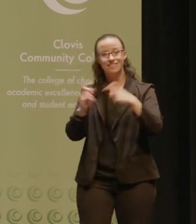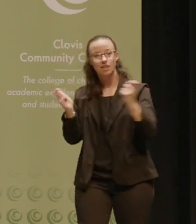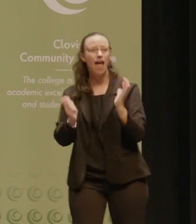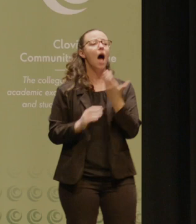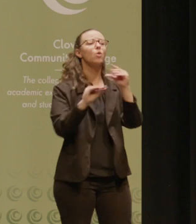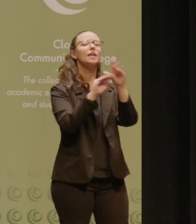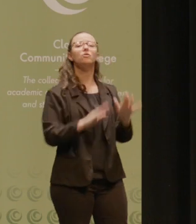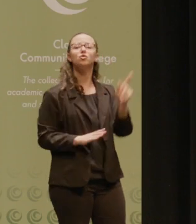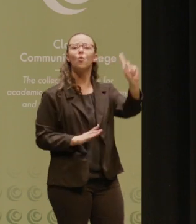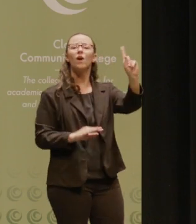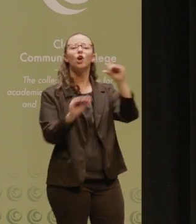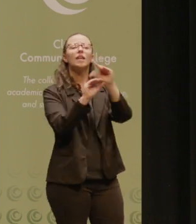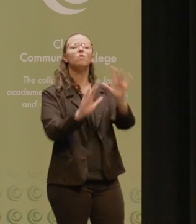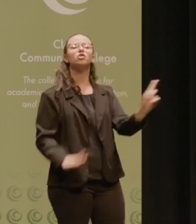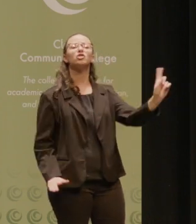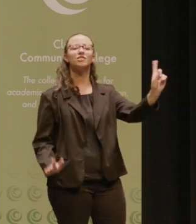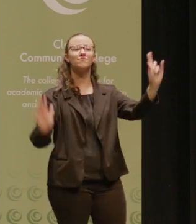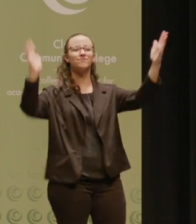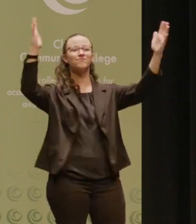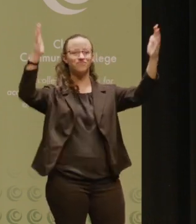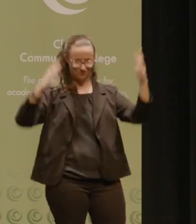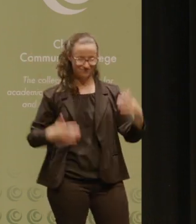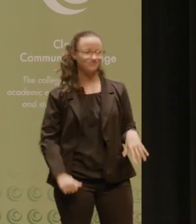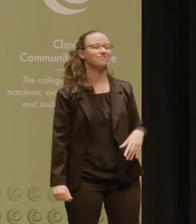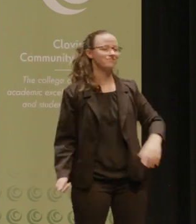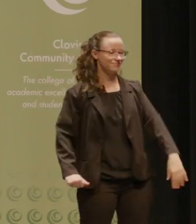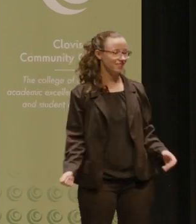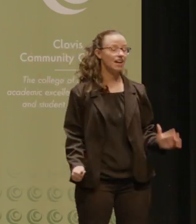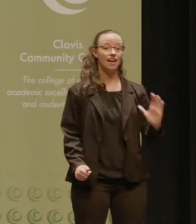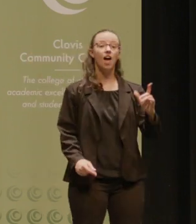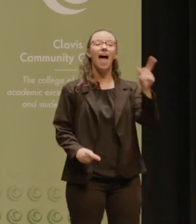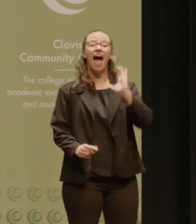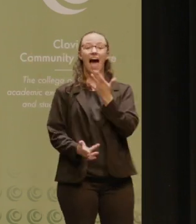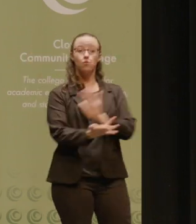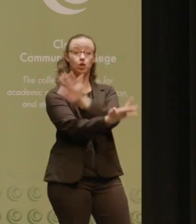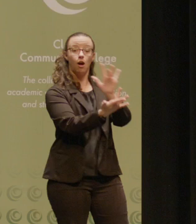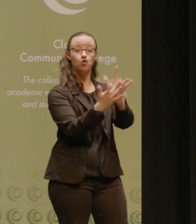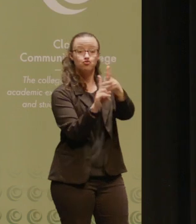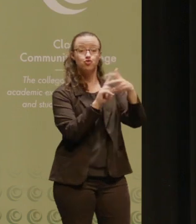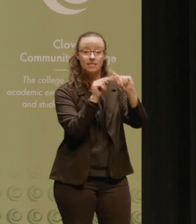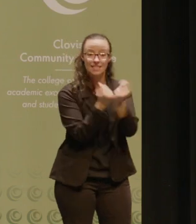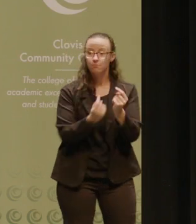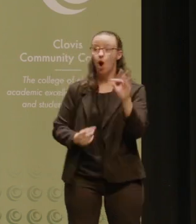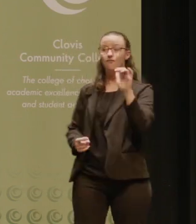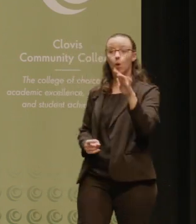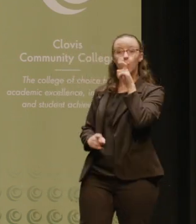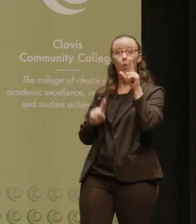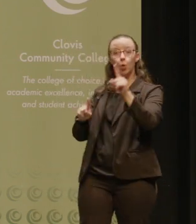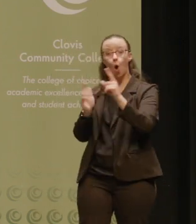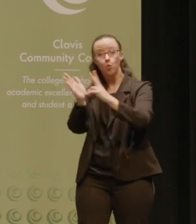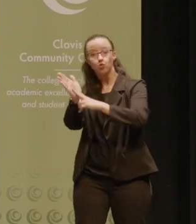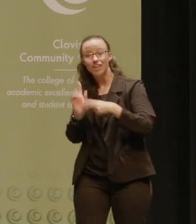counselors in the house? Woot, woot, counselors! Our outreach teams, our faculty who go to these